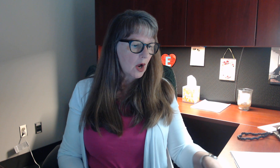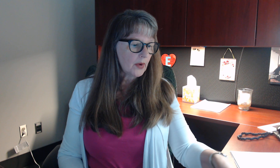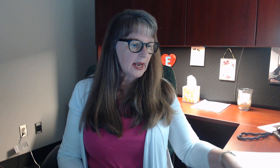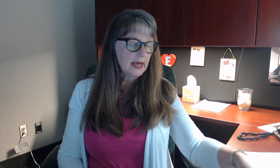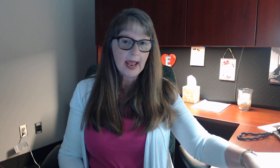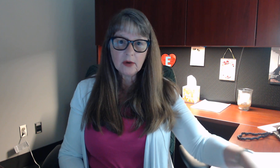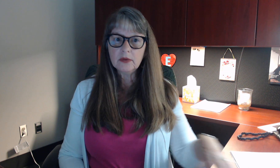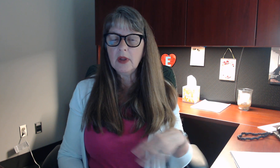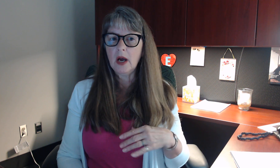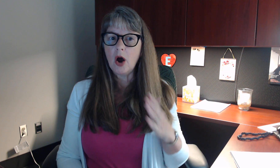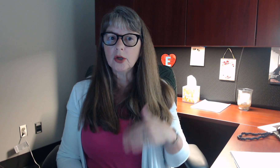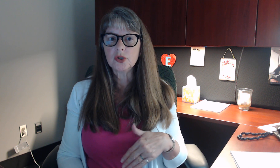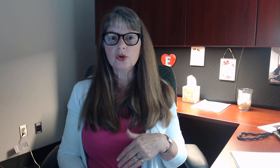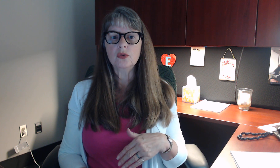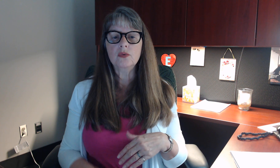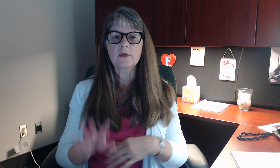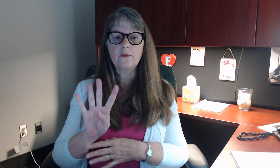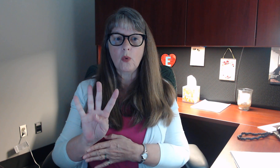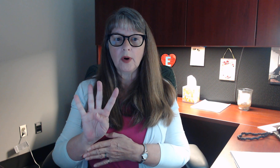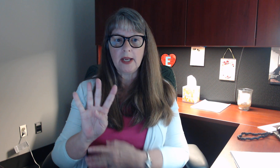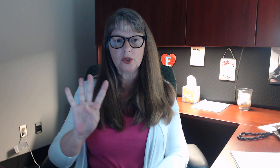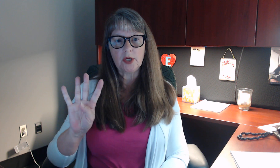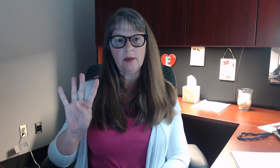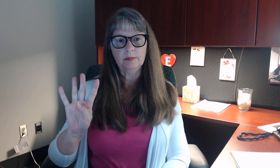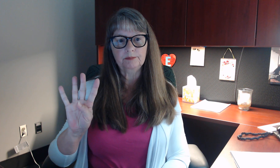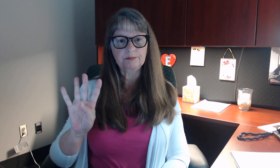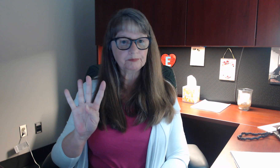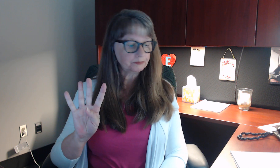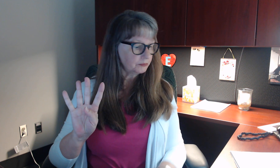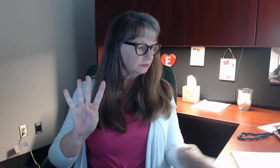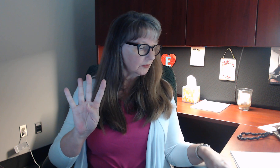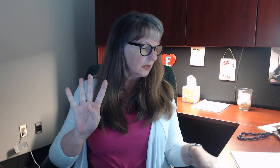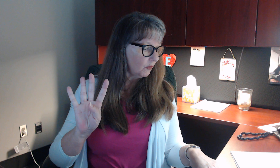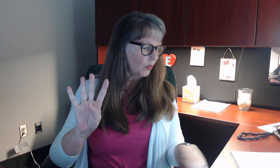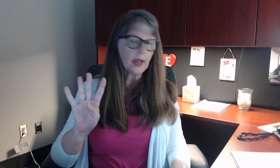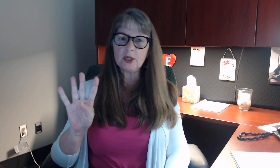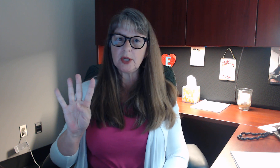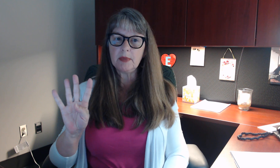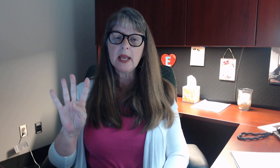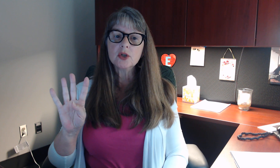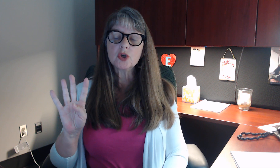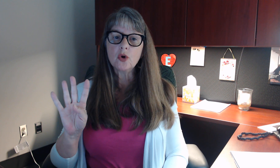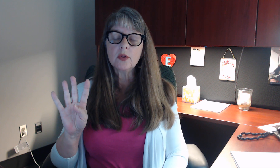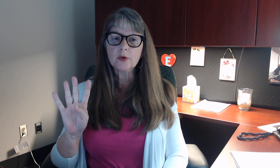Okay, now on to the 4 hand shape. The 4 hand shape. So the first one